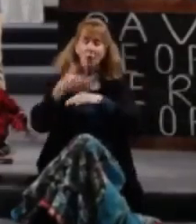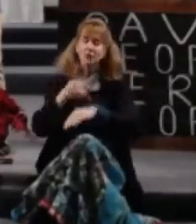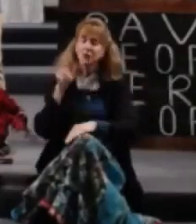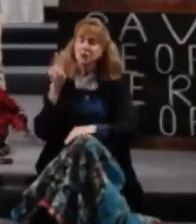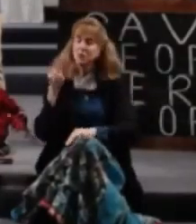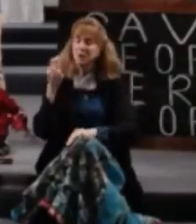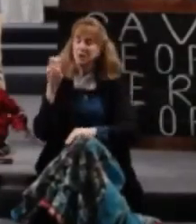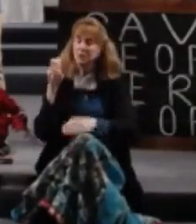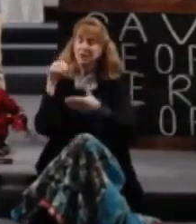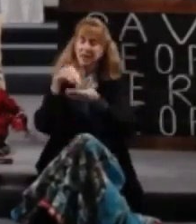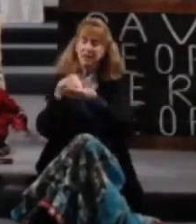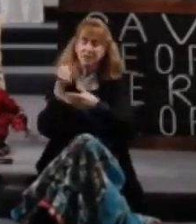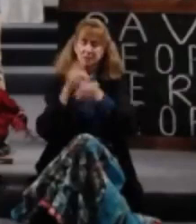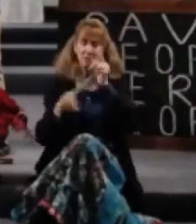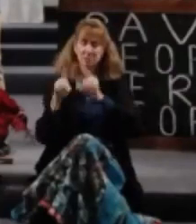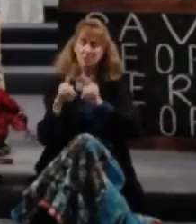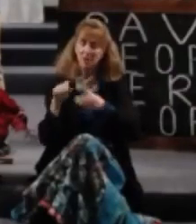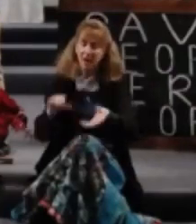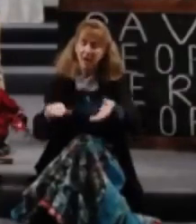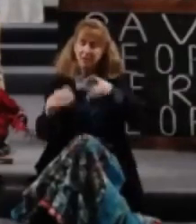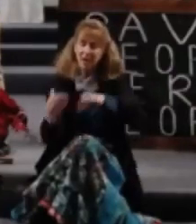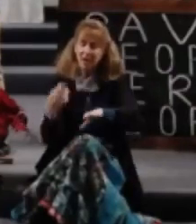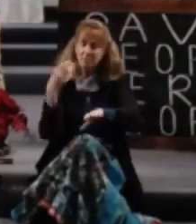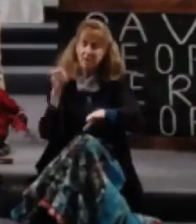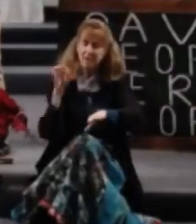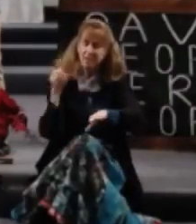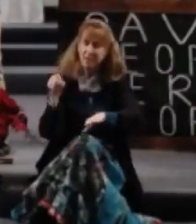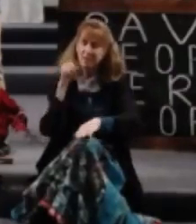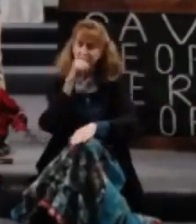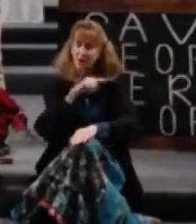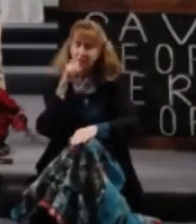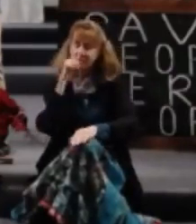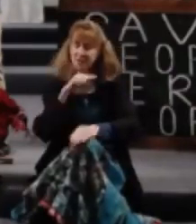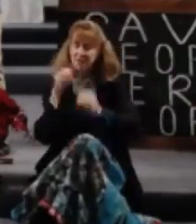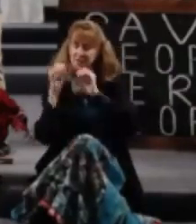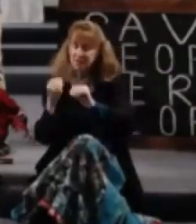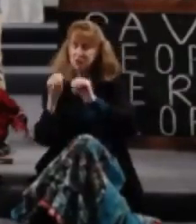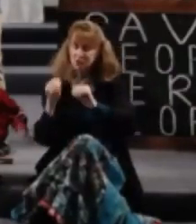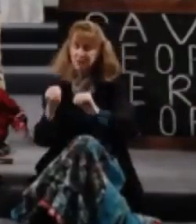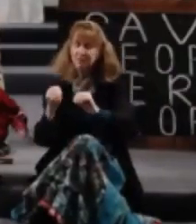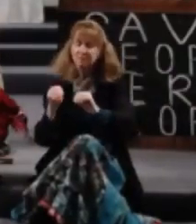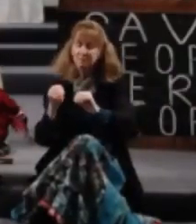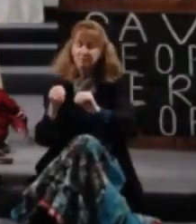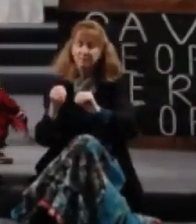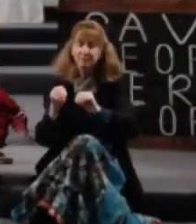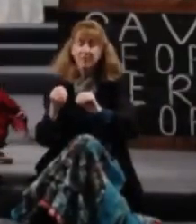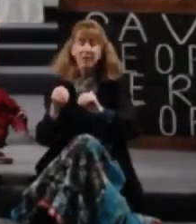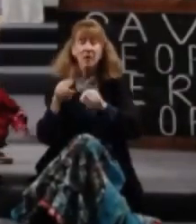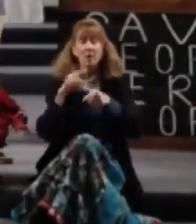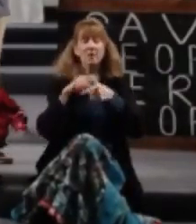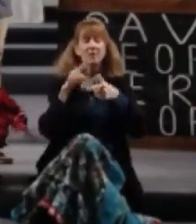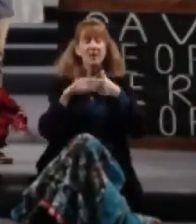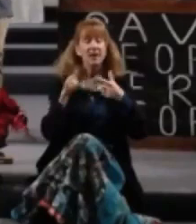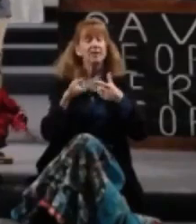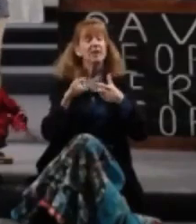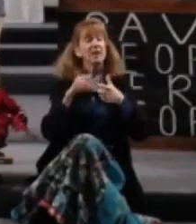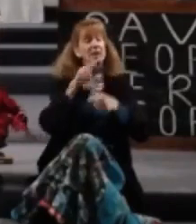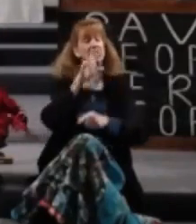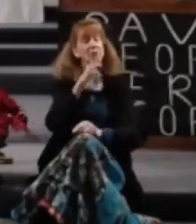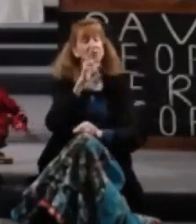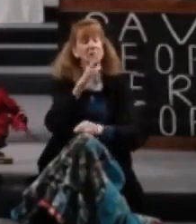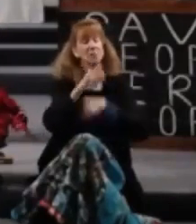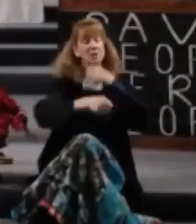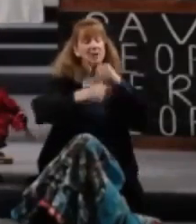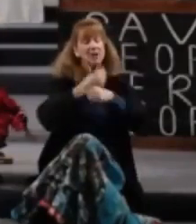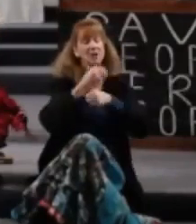died as a result of Muhammad's teachings. By contrast, during the first 300 years or more of